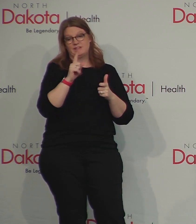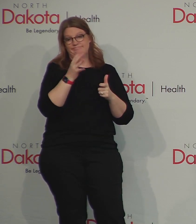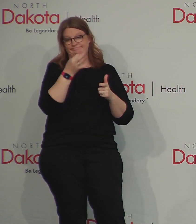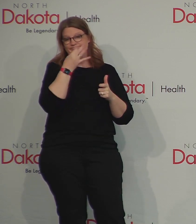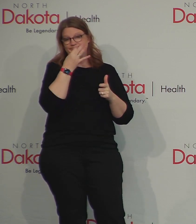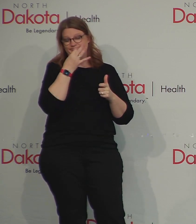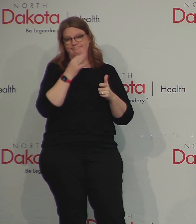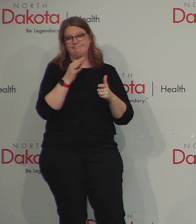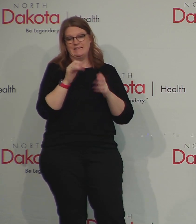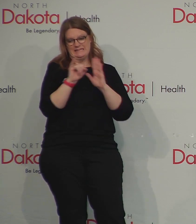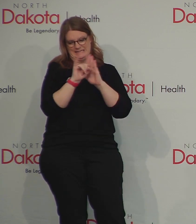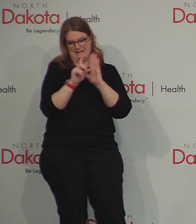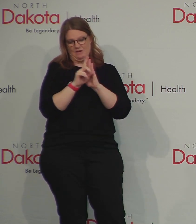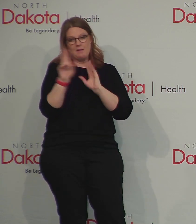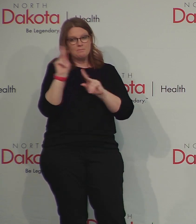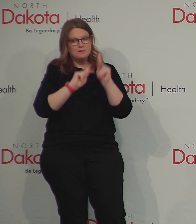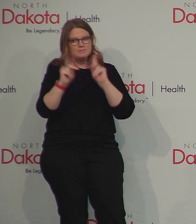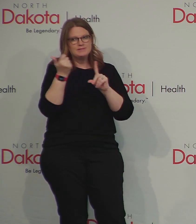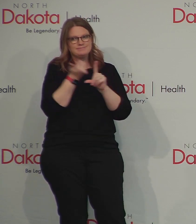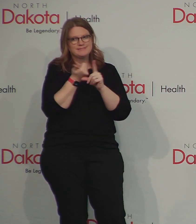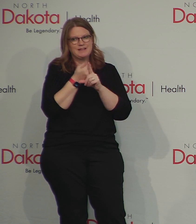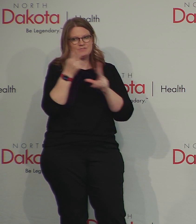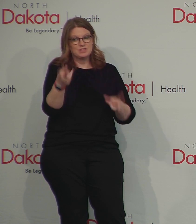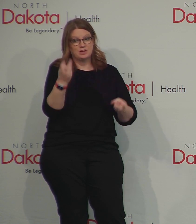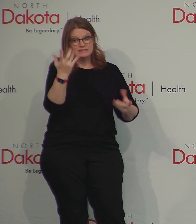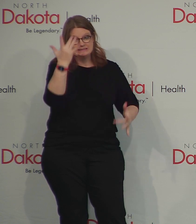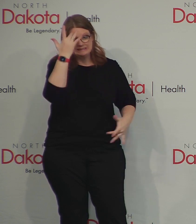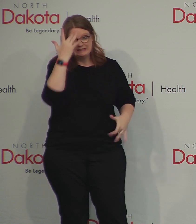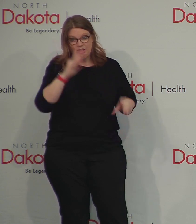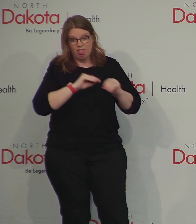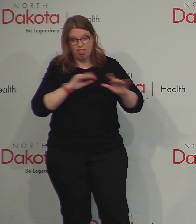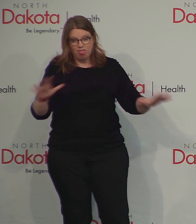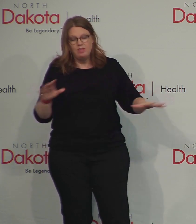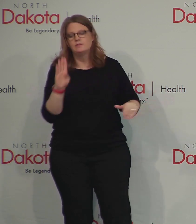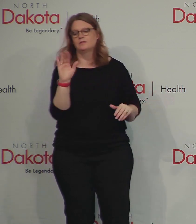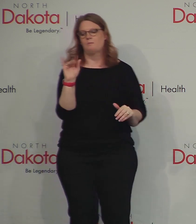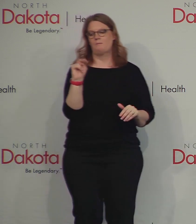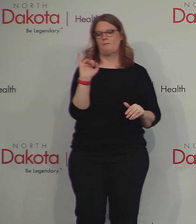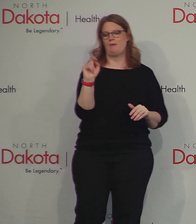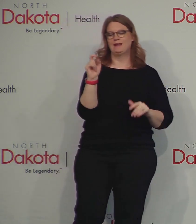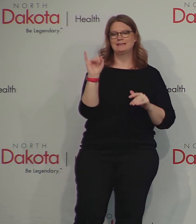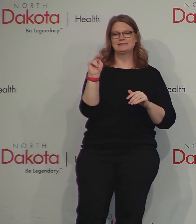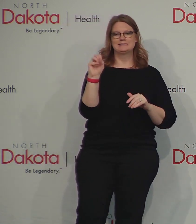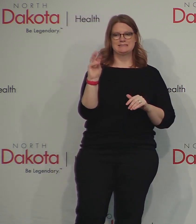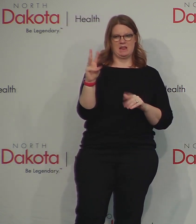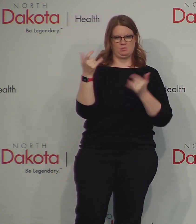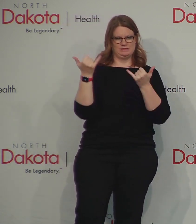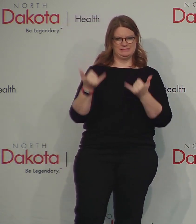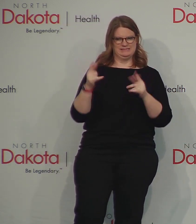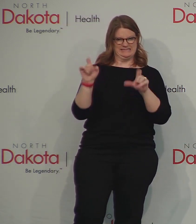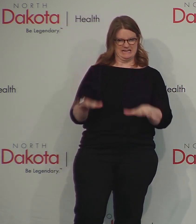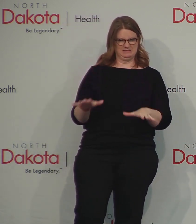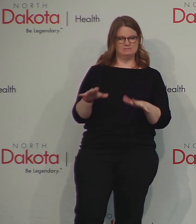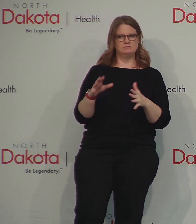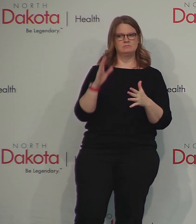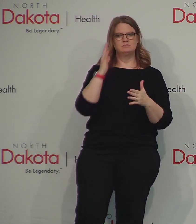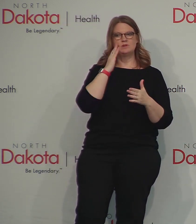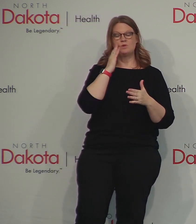at identifying people who are infectious, the Binax Now tests, these are great because